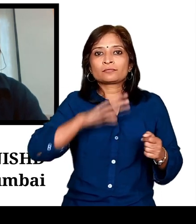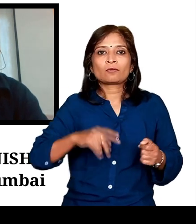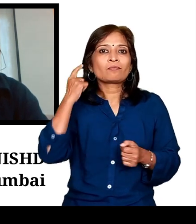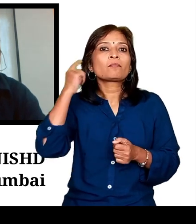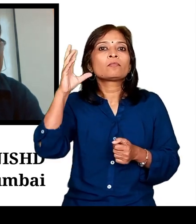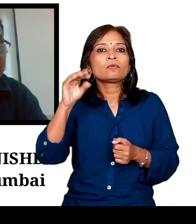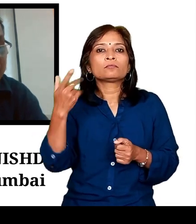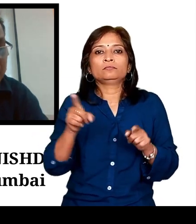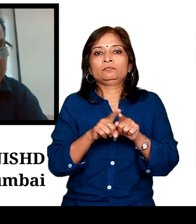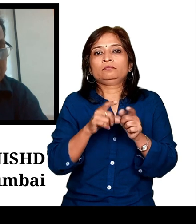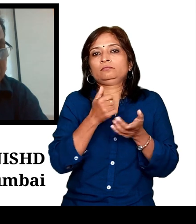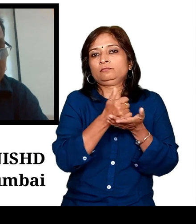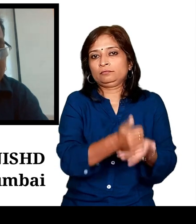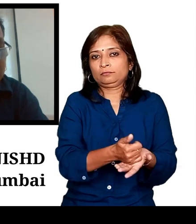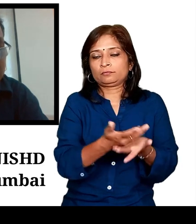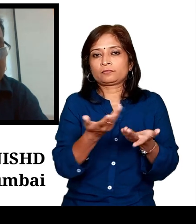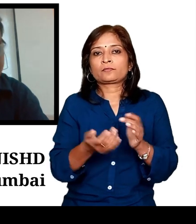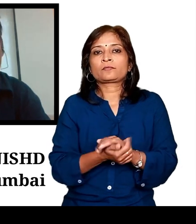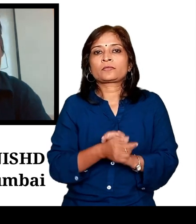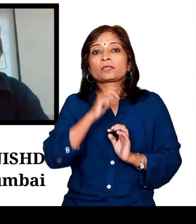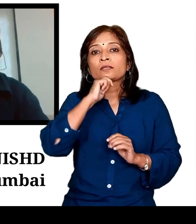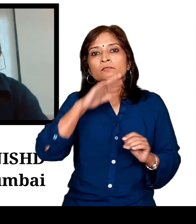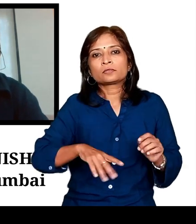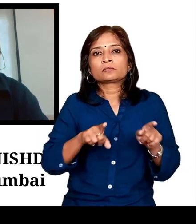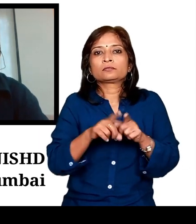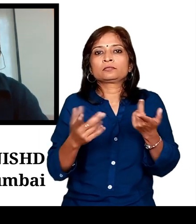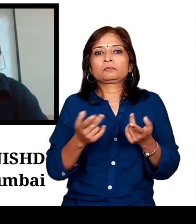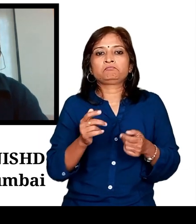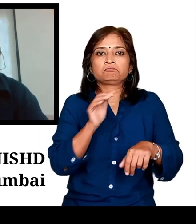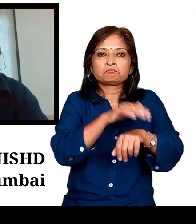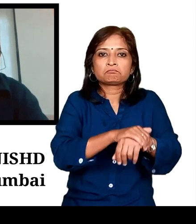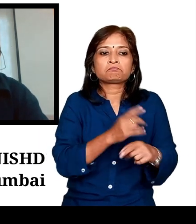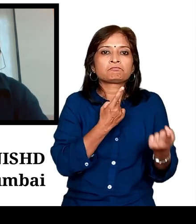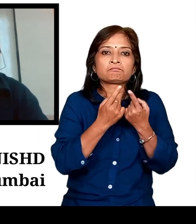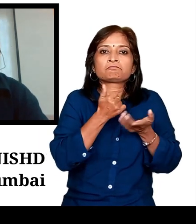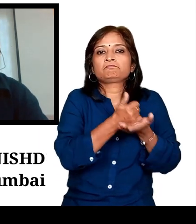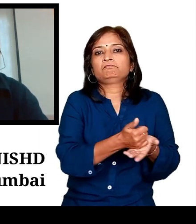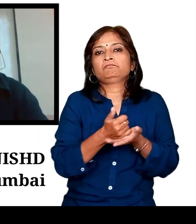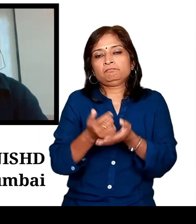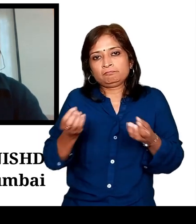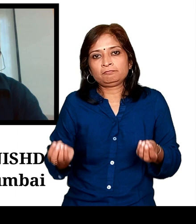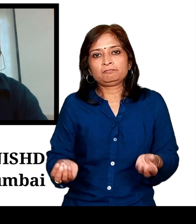stage providing them the early intervention services and